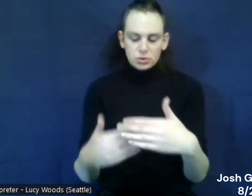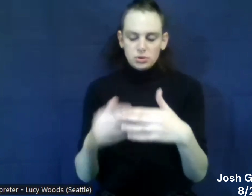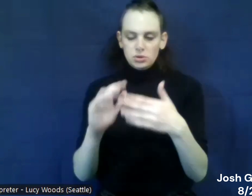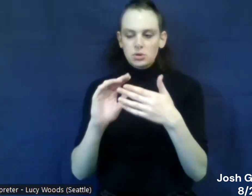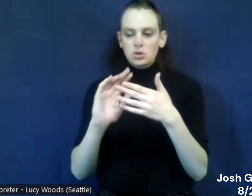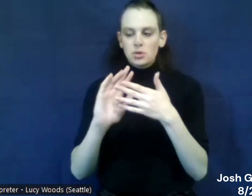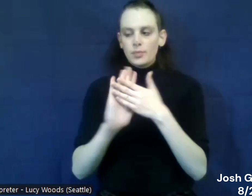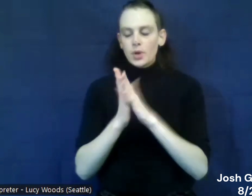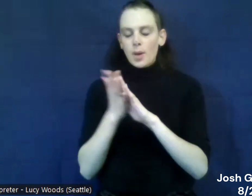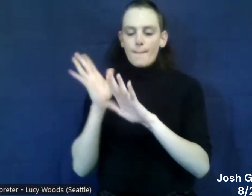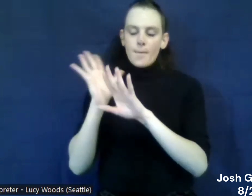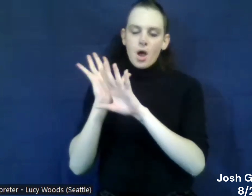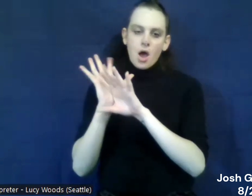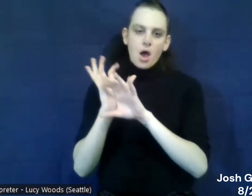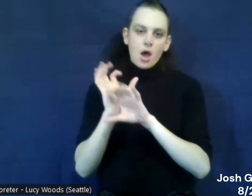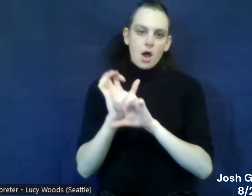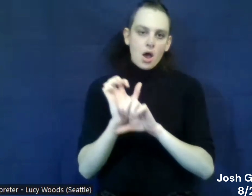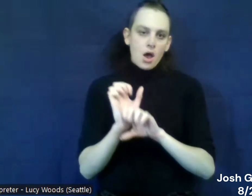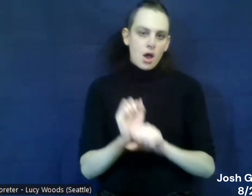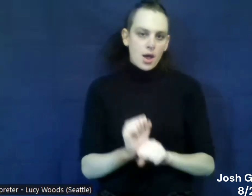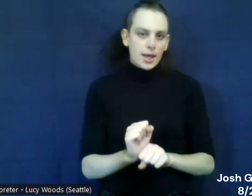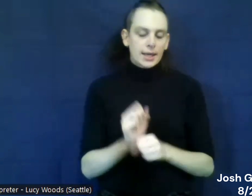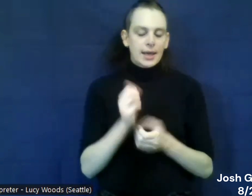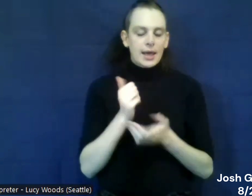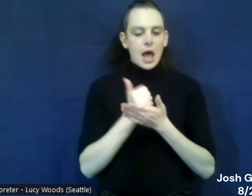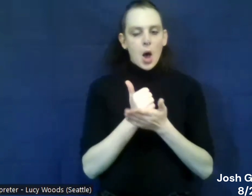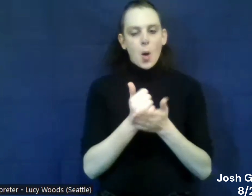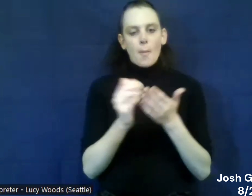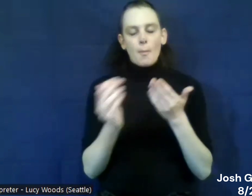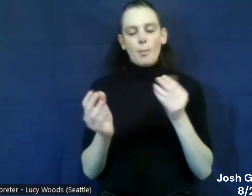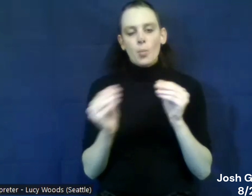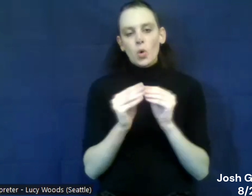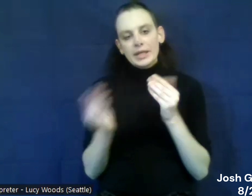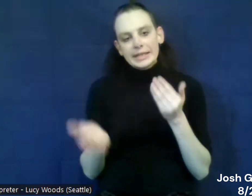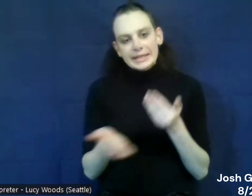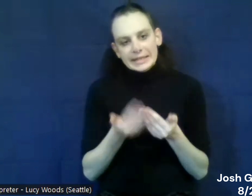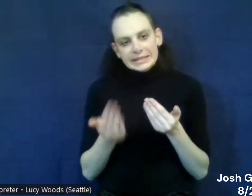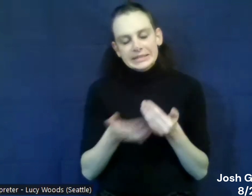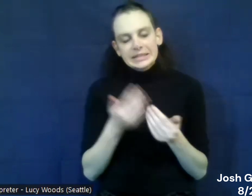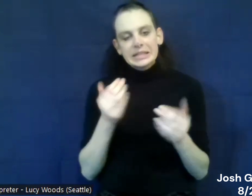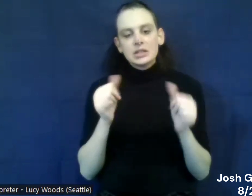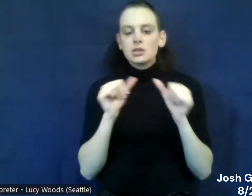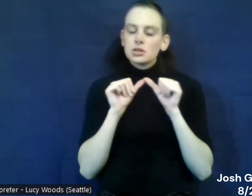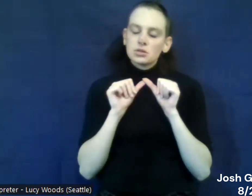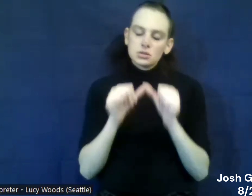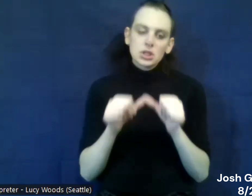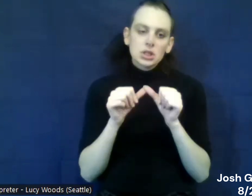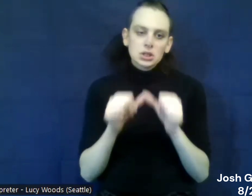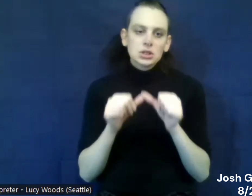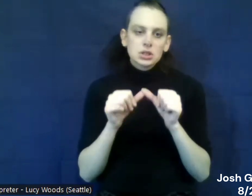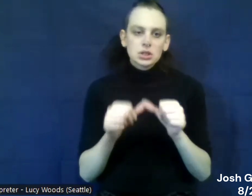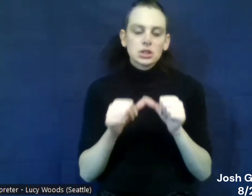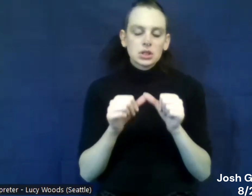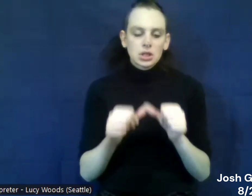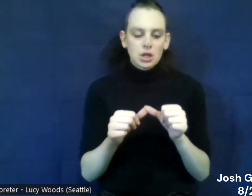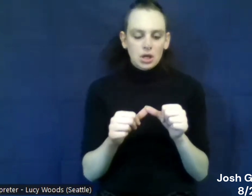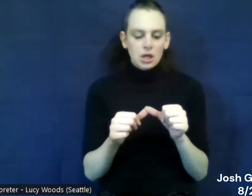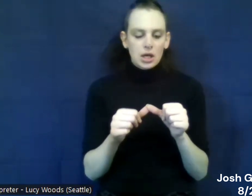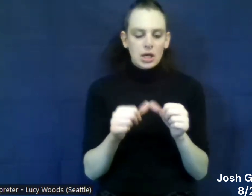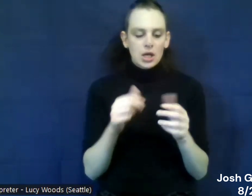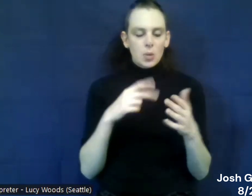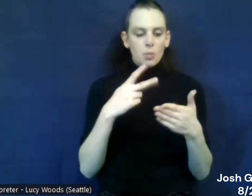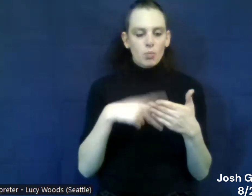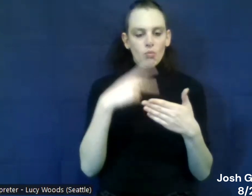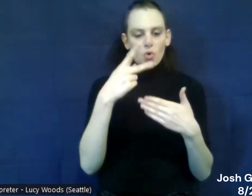ease the consistent process of building the program into your way of life in a